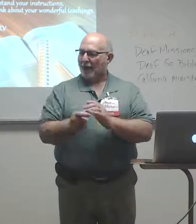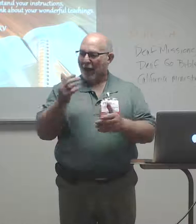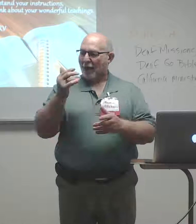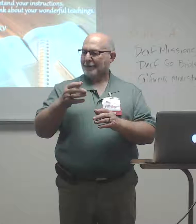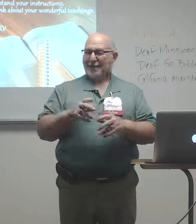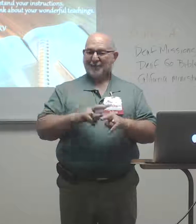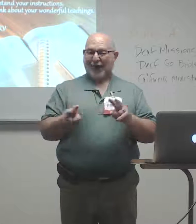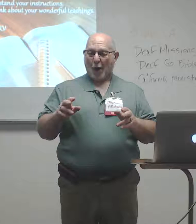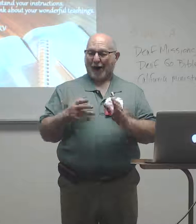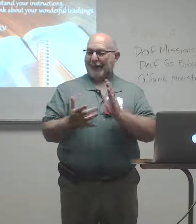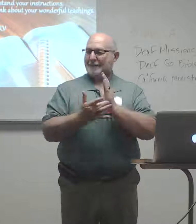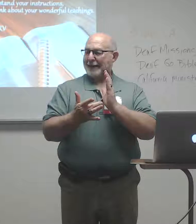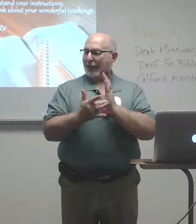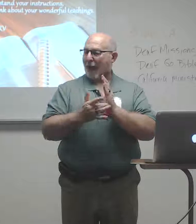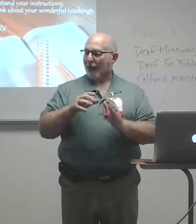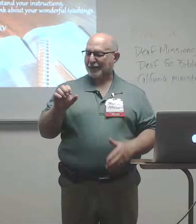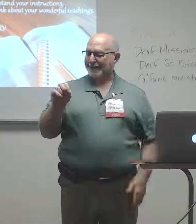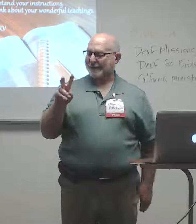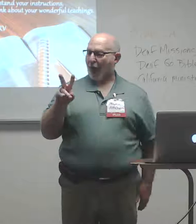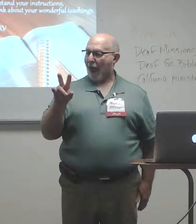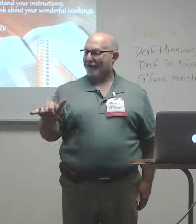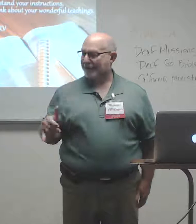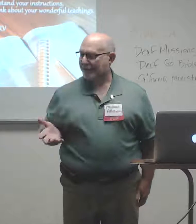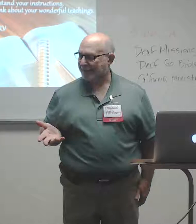They're very technology savvy.